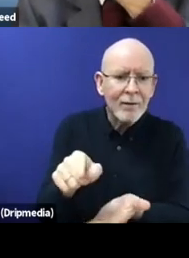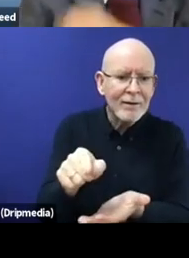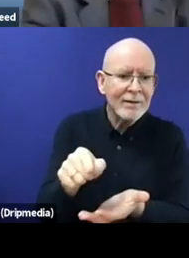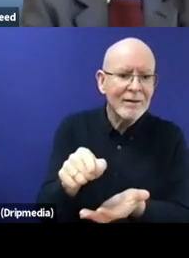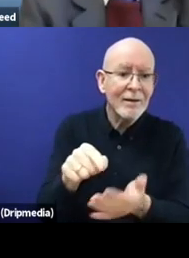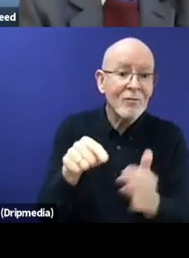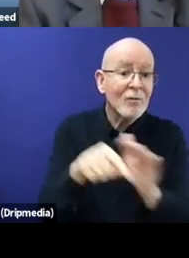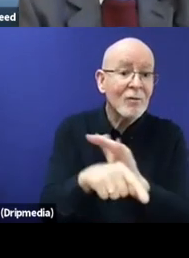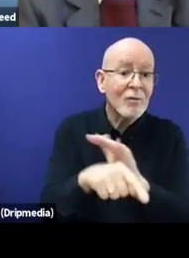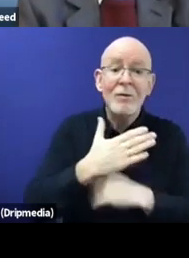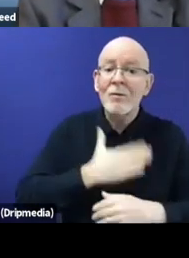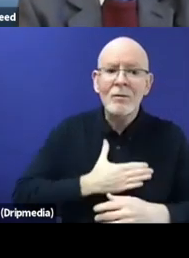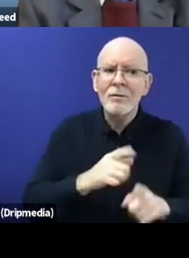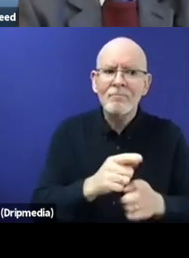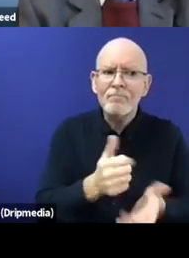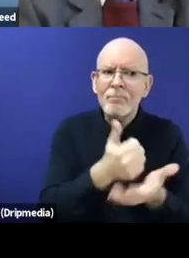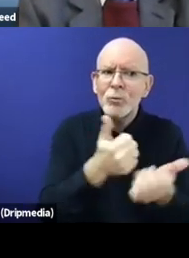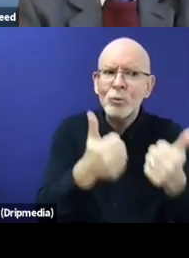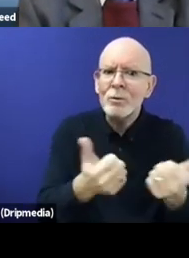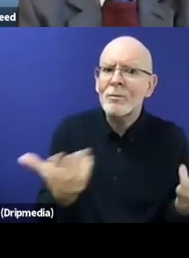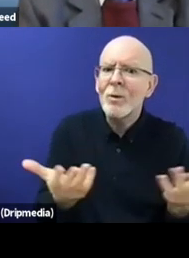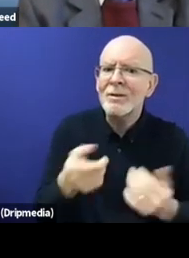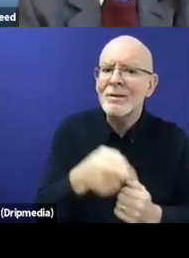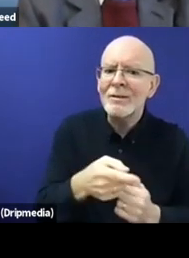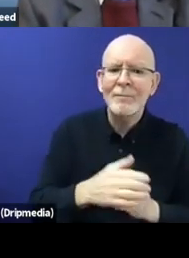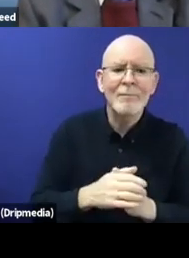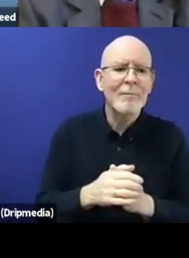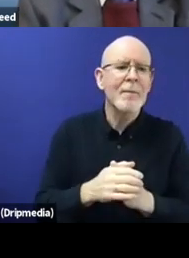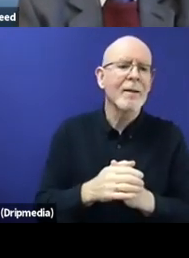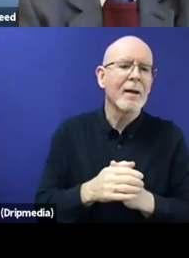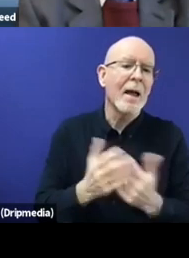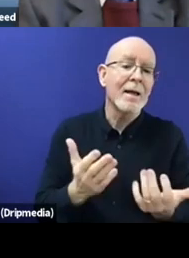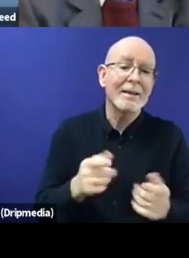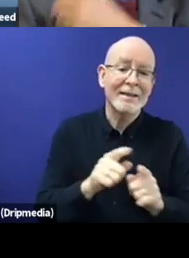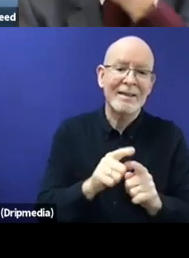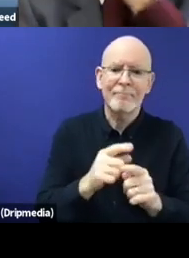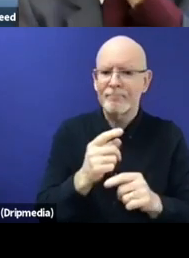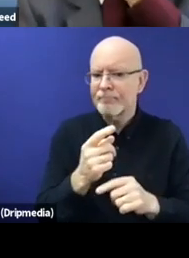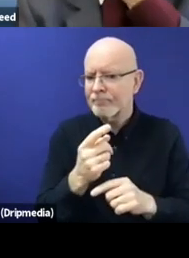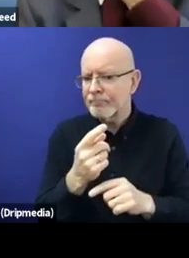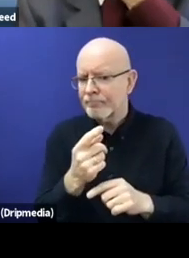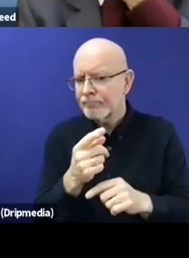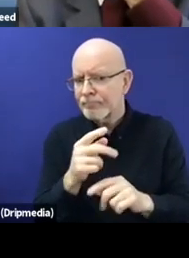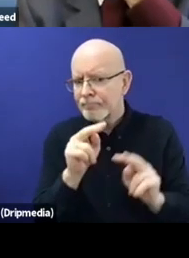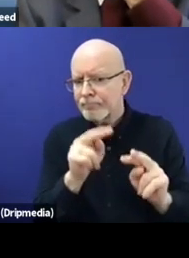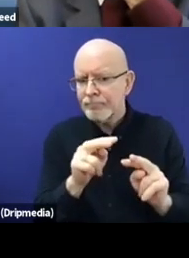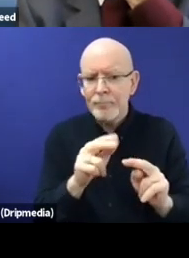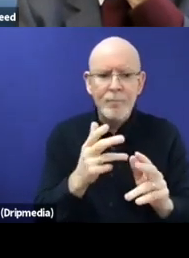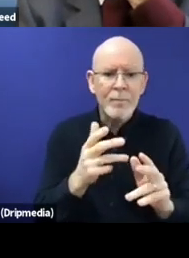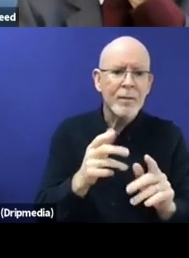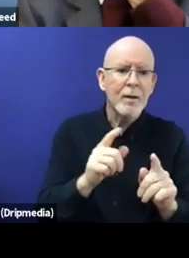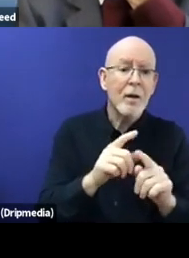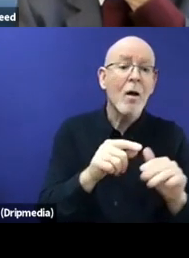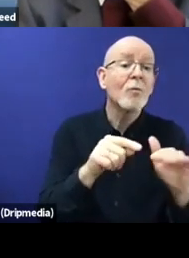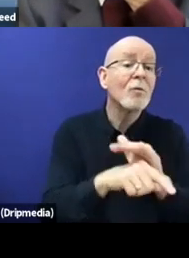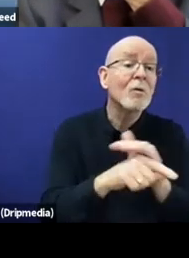suggest possible remedial action, and themselves engage in ways to protect their own community, which they already